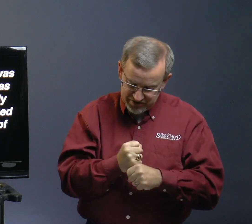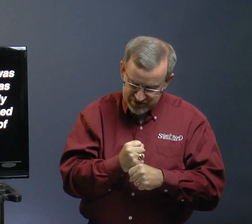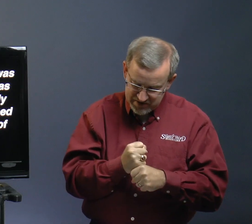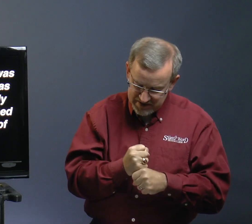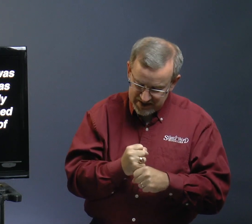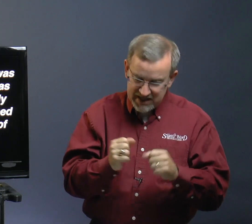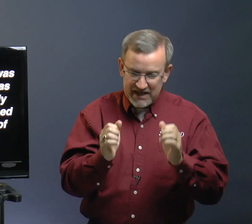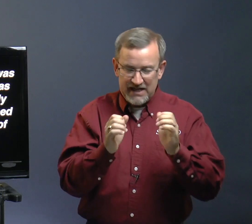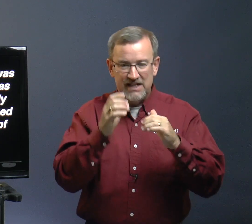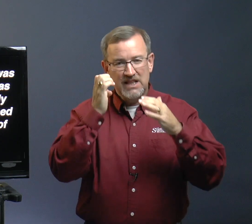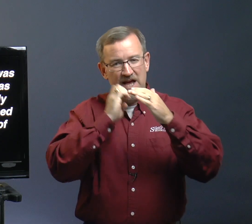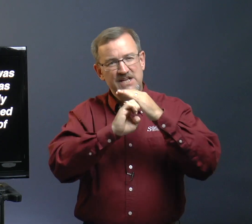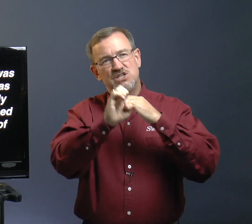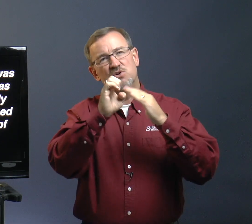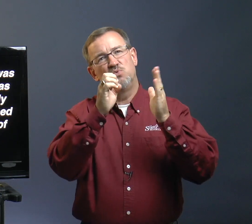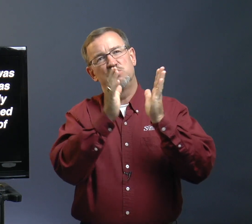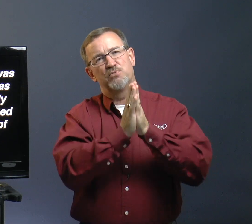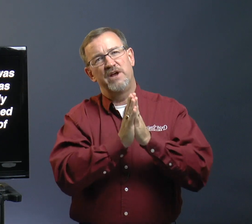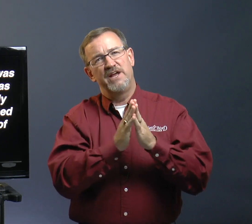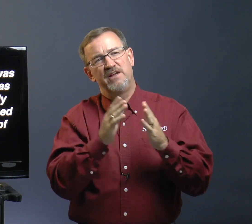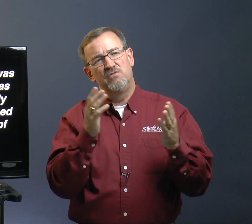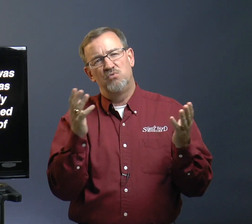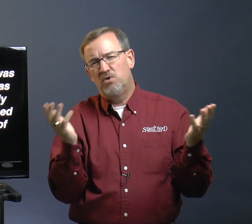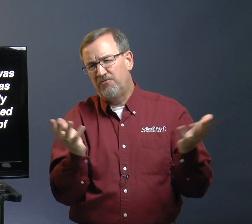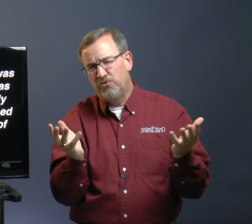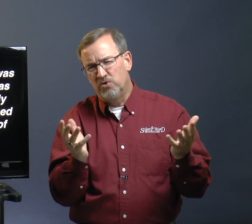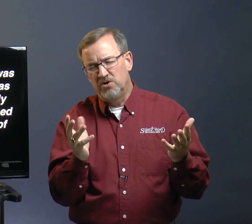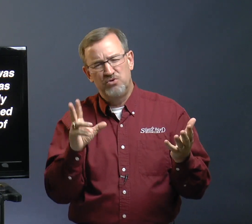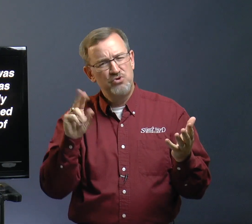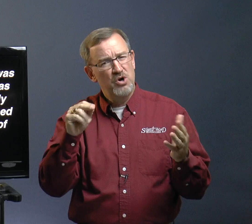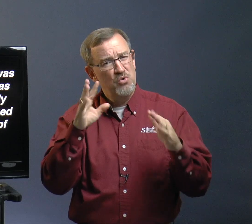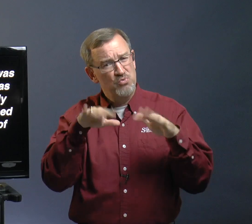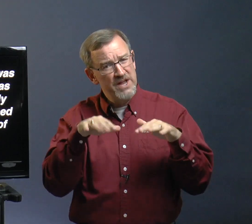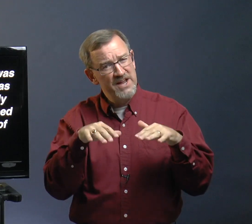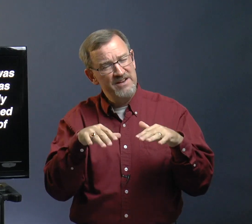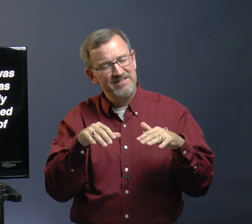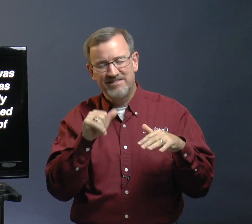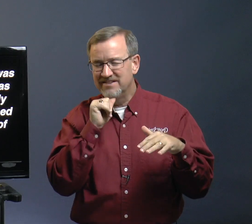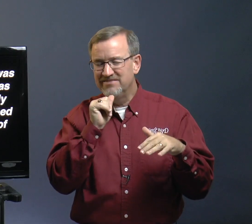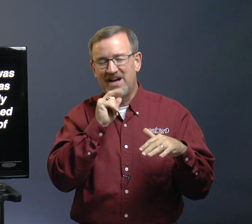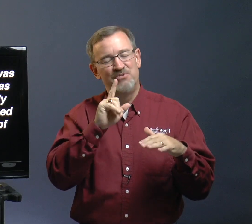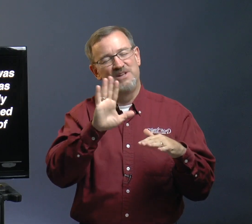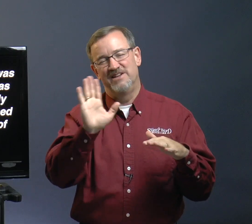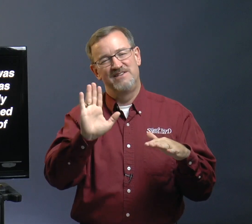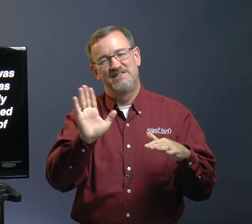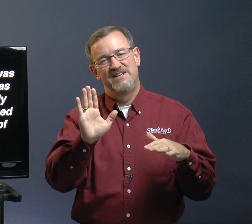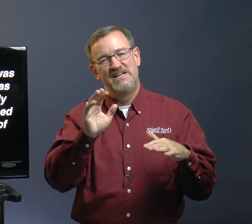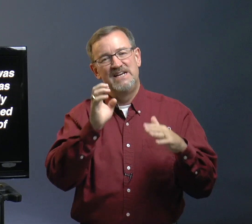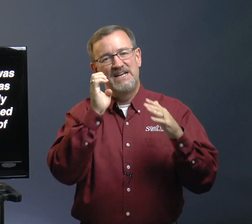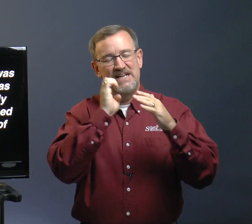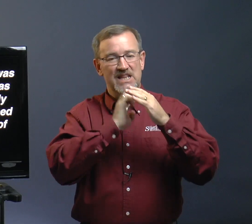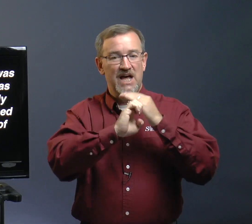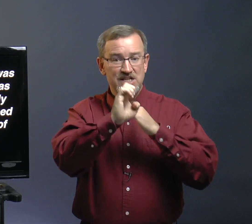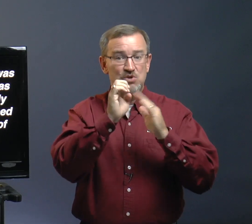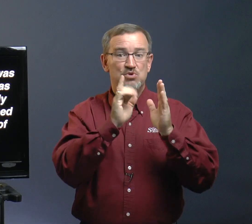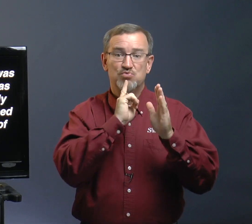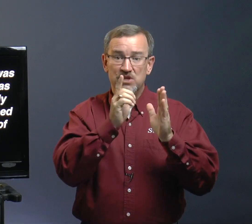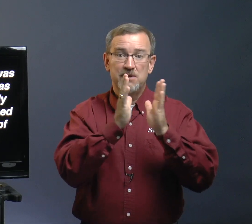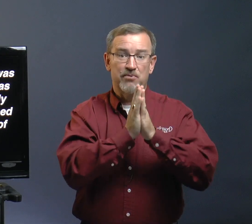3.5 years. Elijah was praying, what for? No rain? Not really. Elijah was really